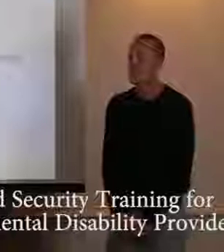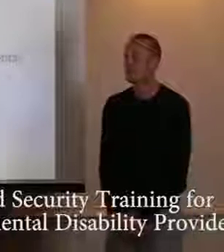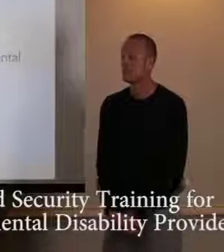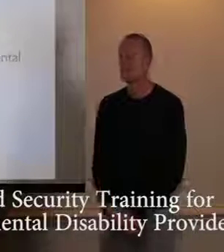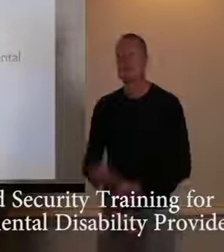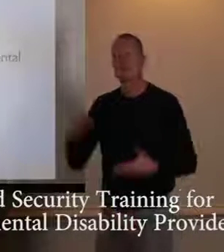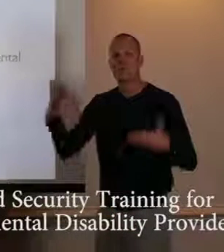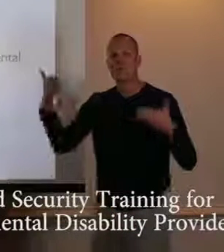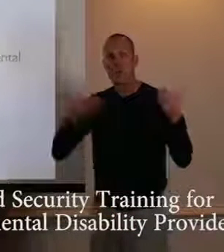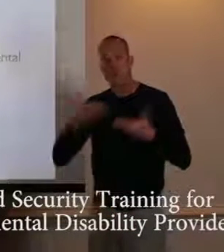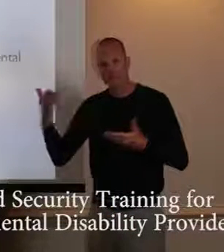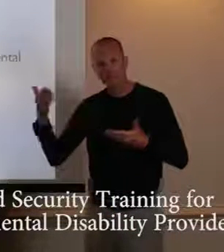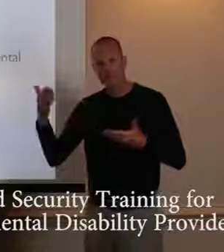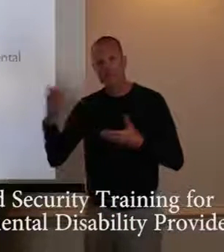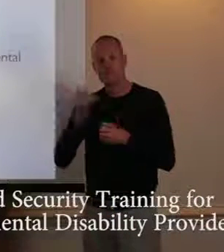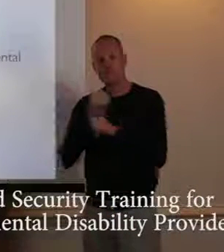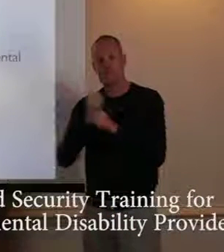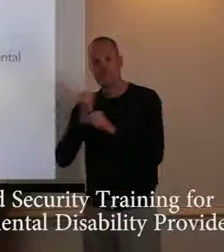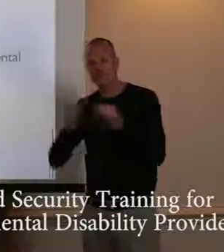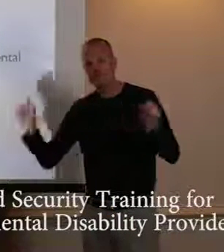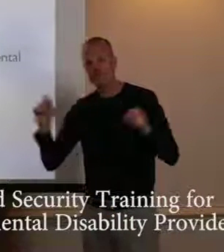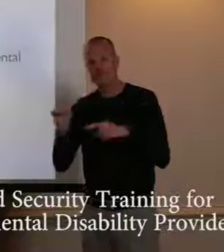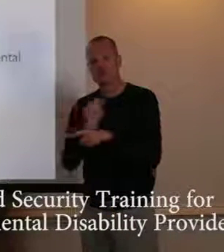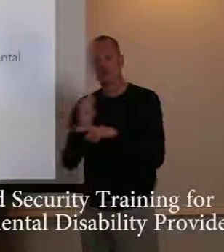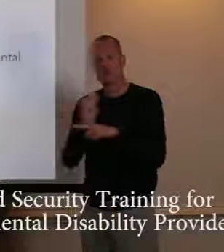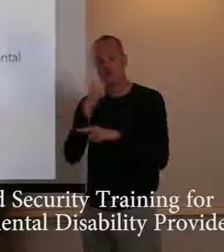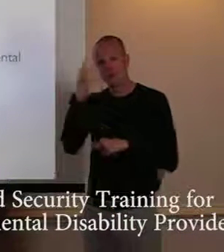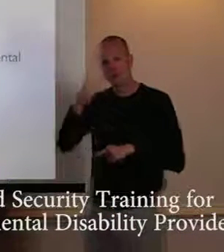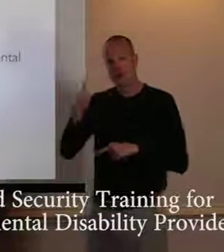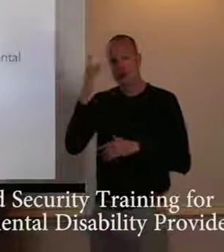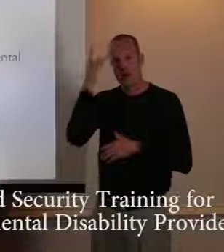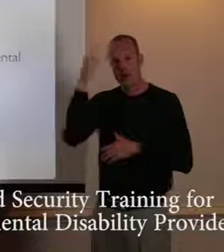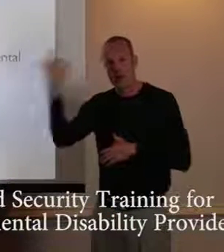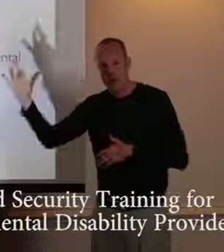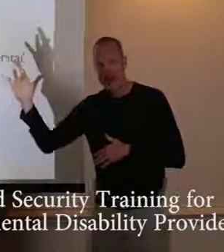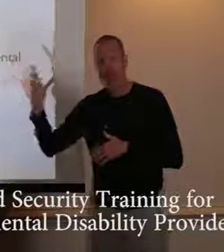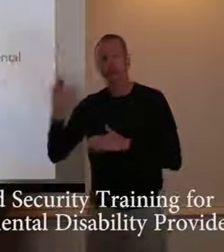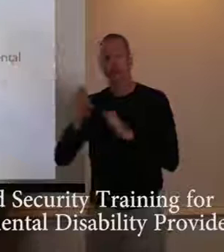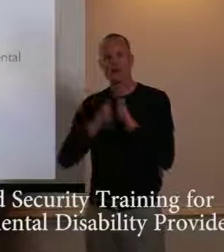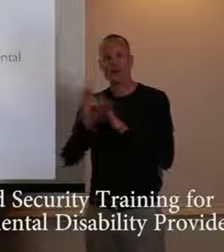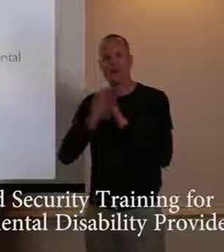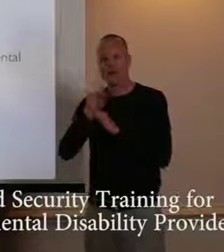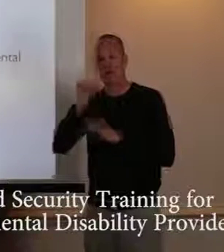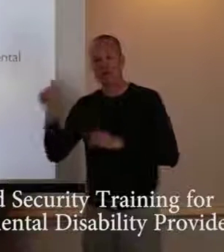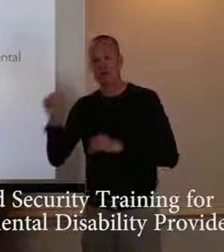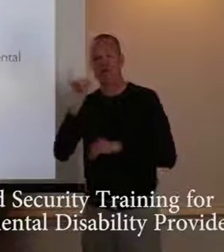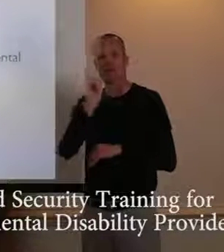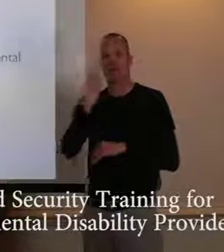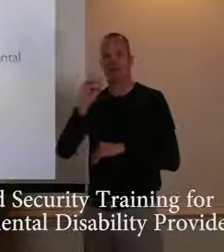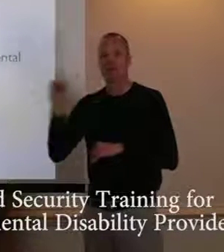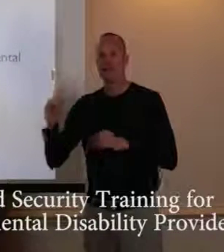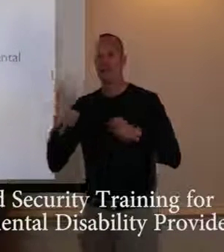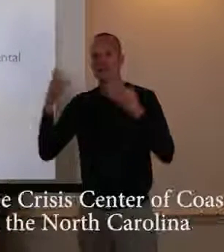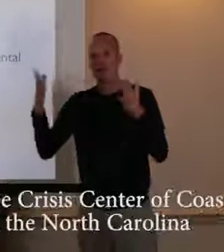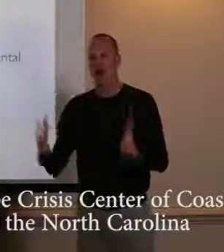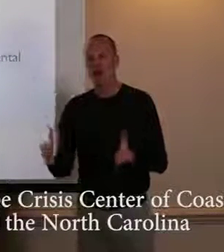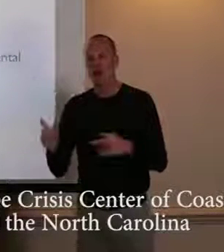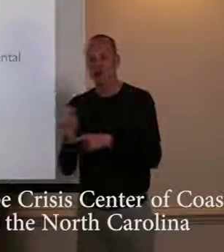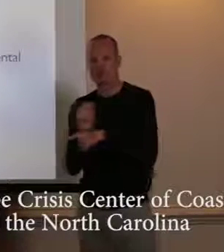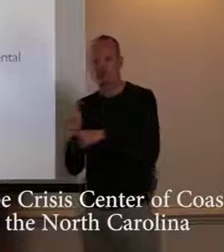Welcome to the Safety and Security Training for Intellectual and Developmental Disability Providers. Brought to you by the Rape